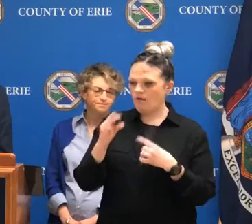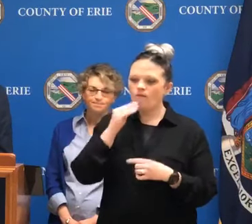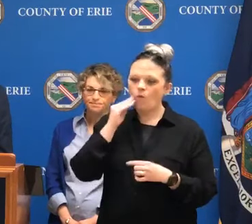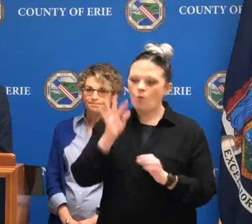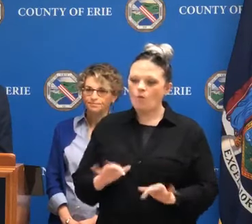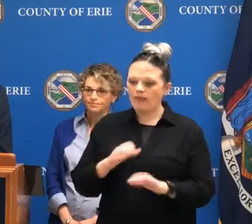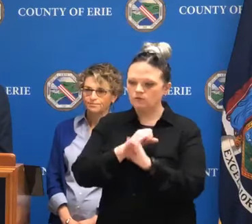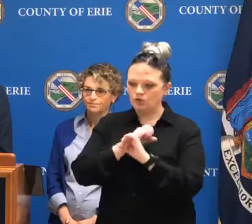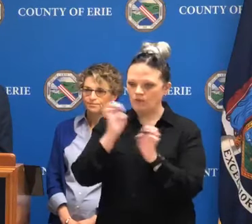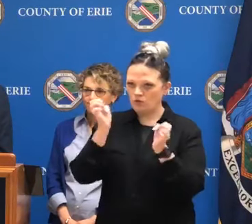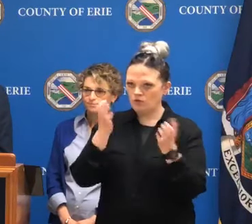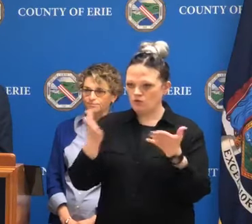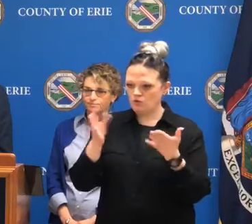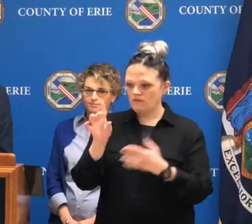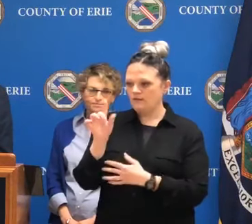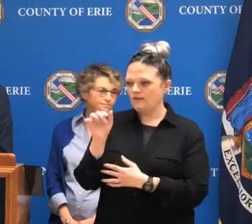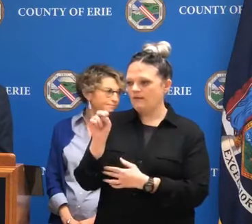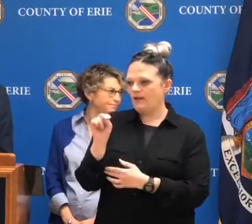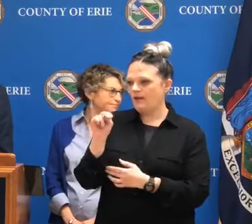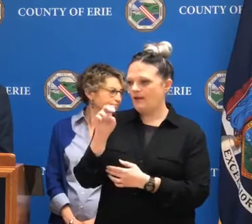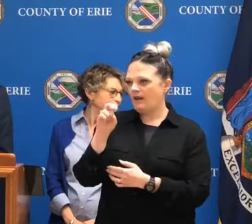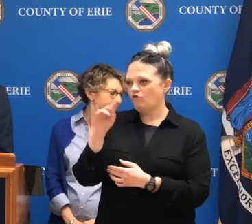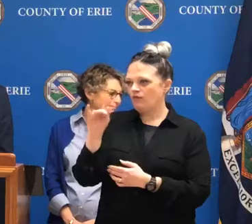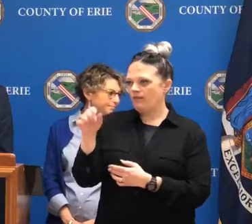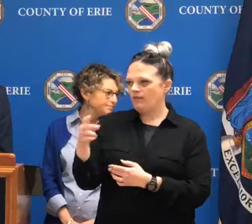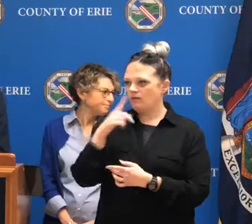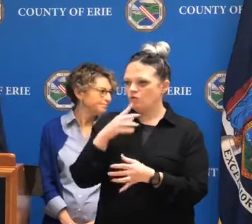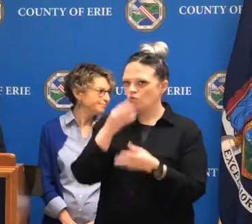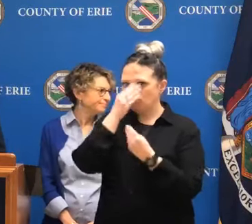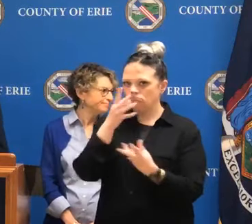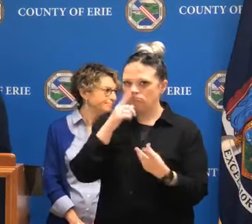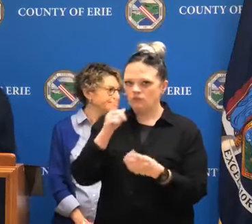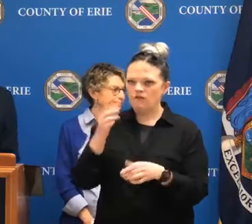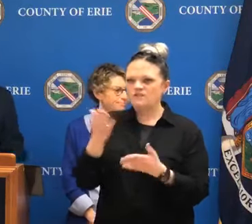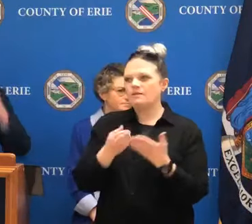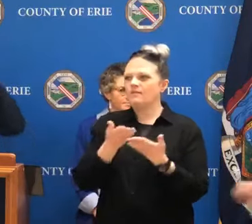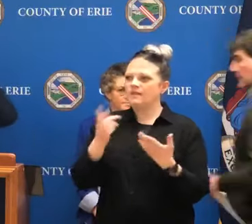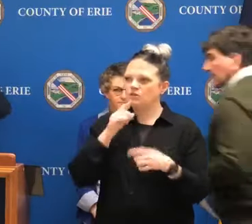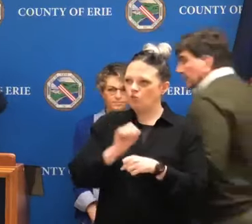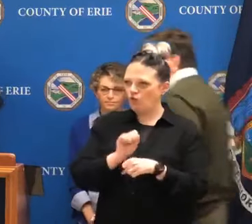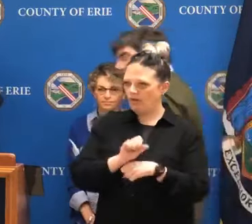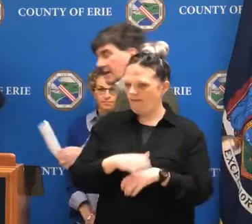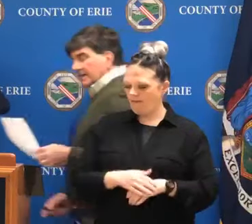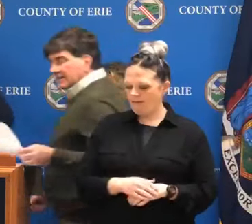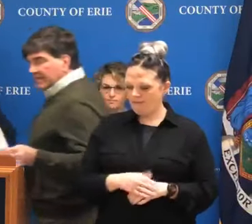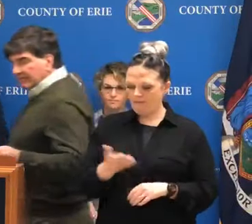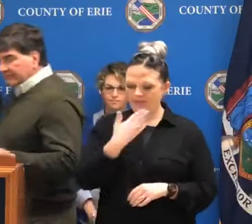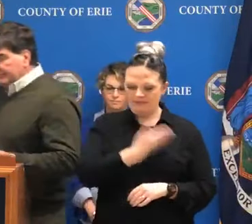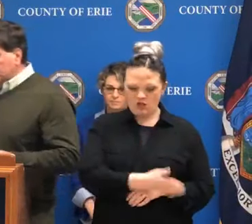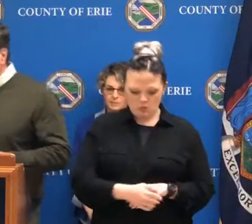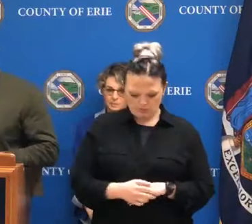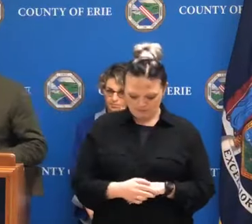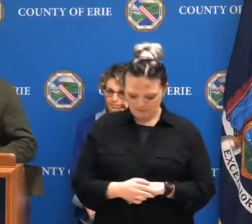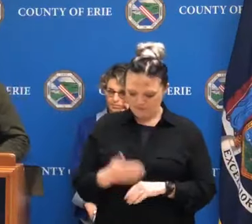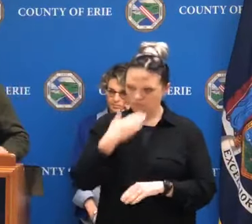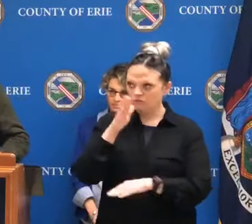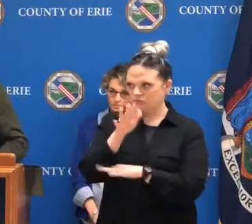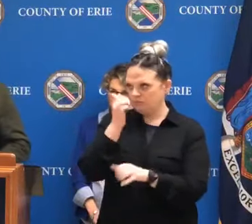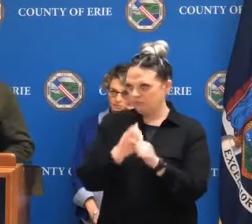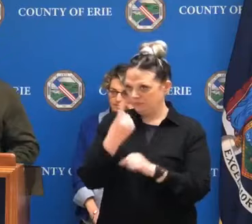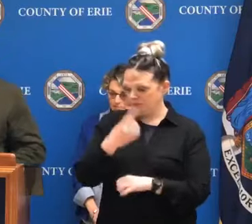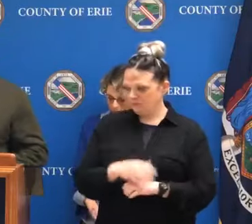Homeland Security and Emergency Services, Dan Neverth, to give an update on some of the things that they're working on. Thank you, County Executive. Good afternoon,